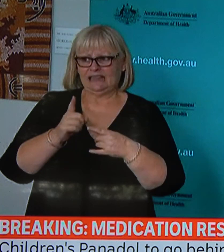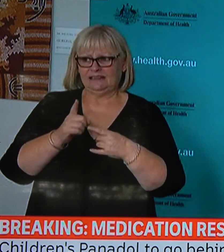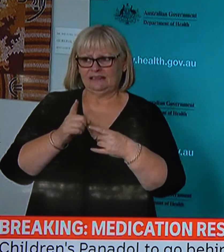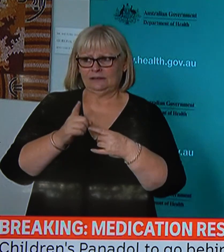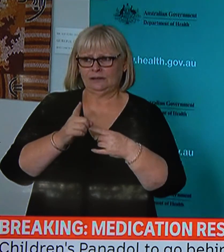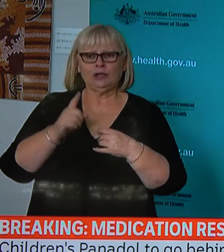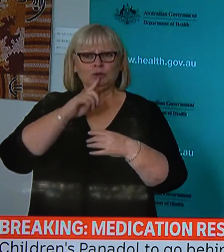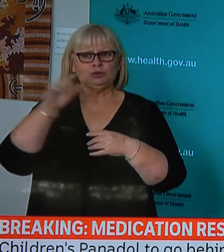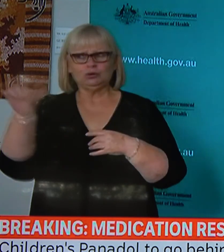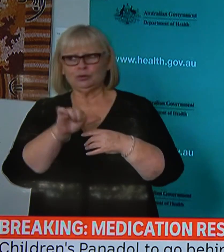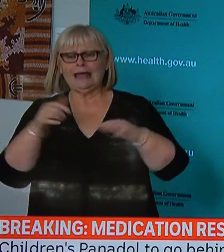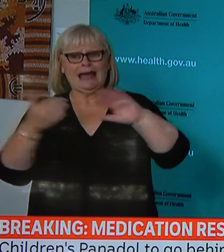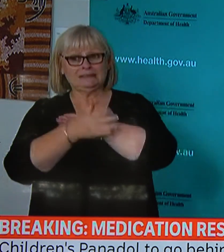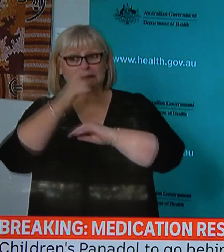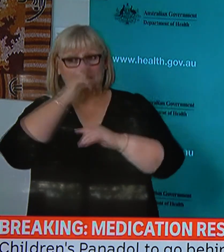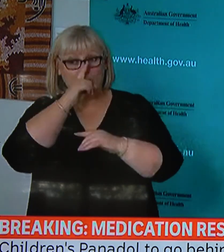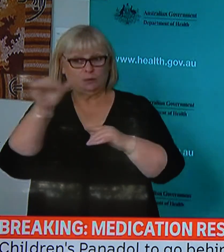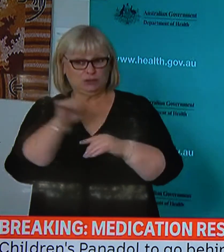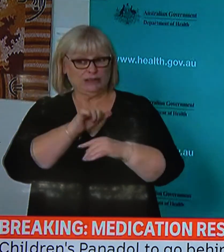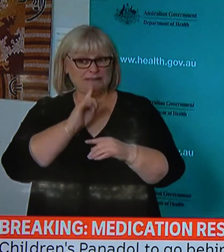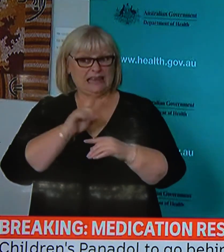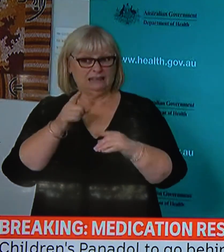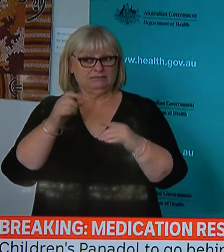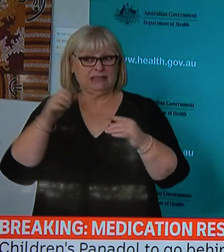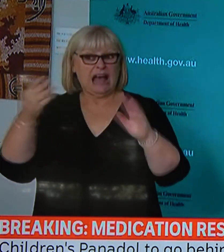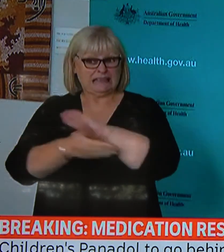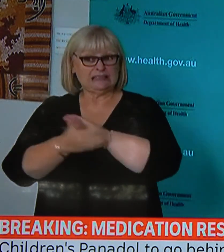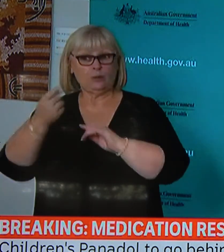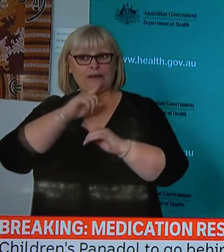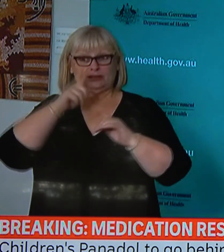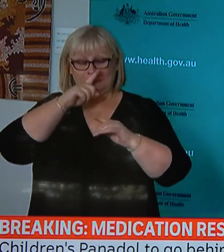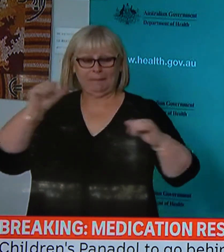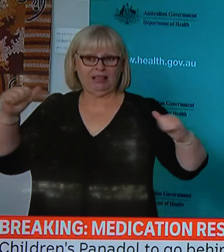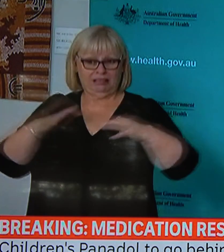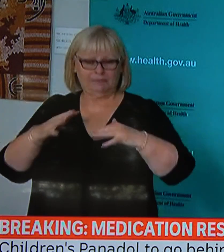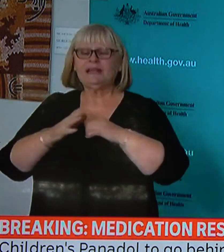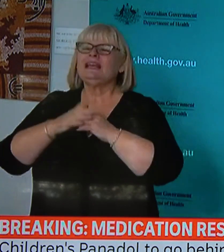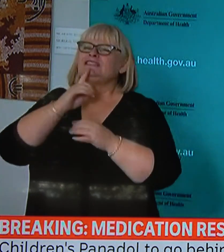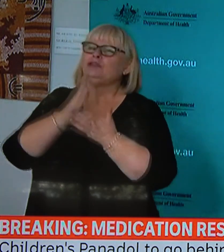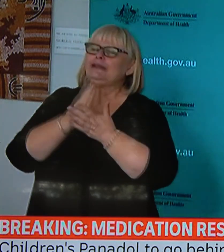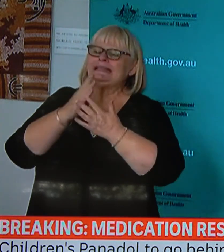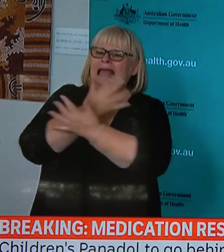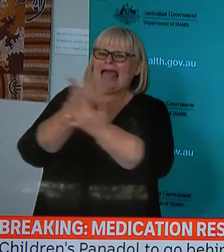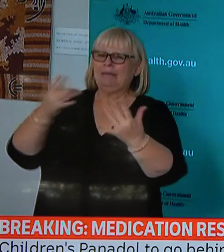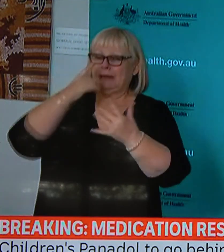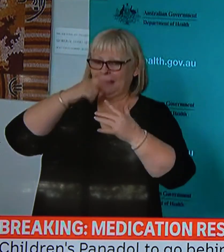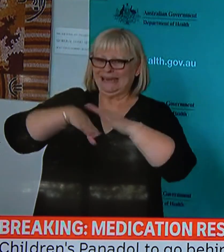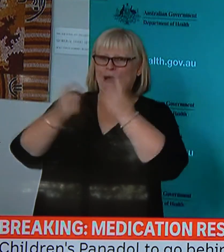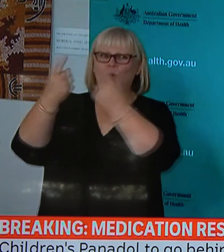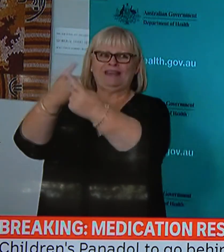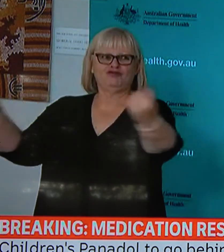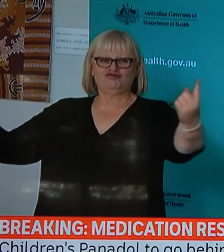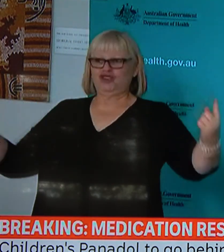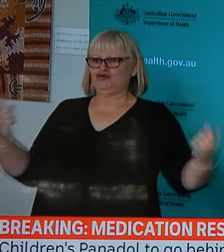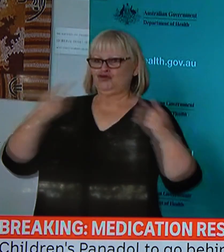got the Cabinet and said you should be less than 100 people. So what we've gone is a density amount, so it's about how many people can fit